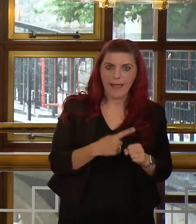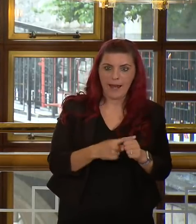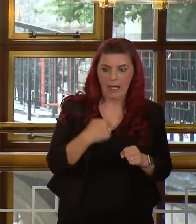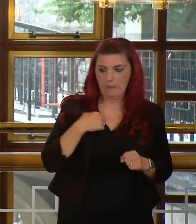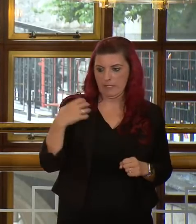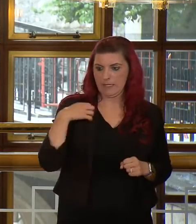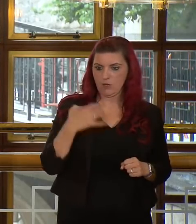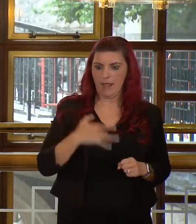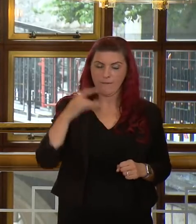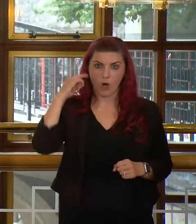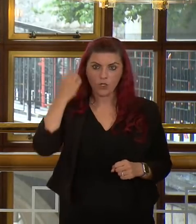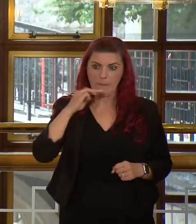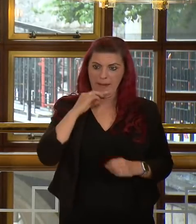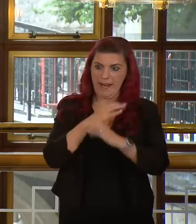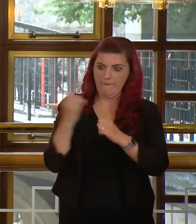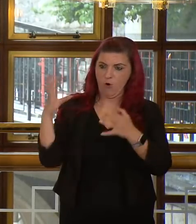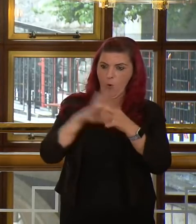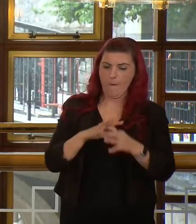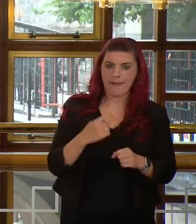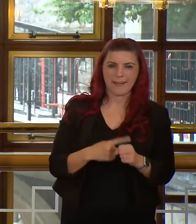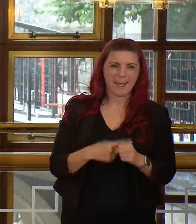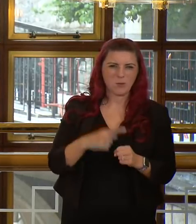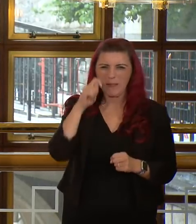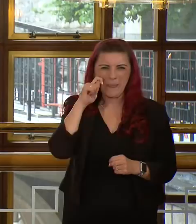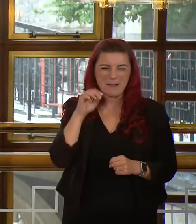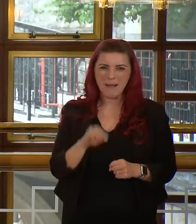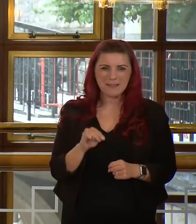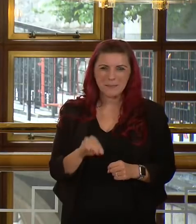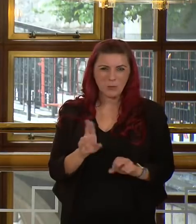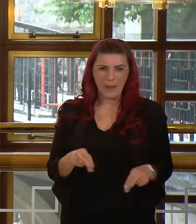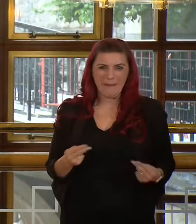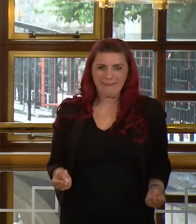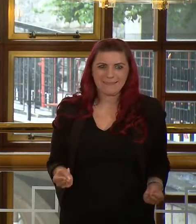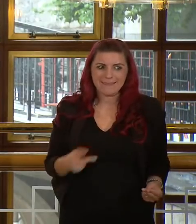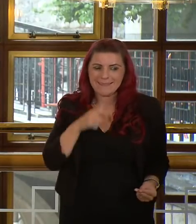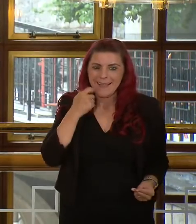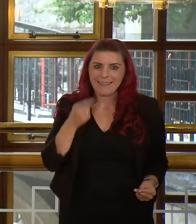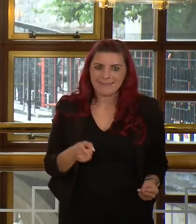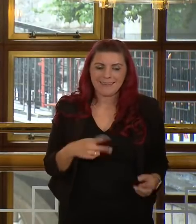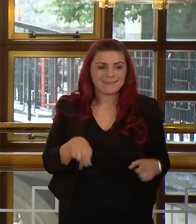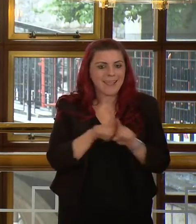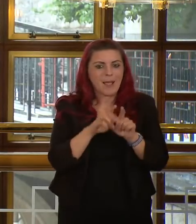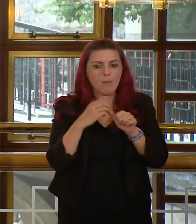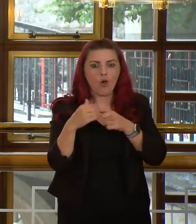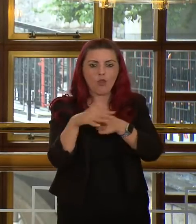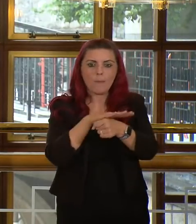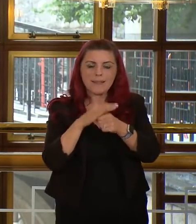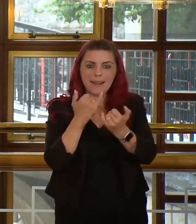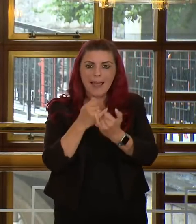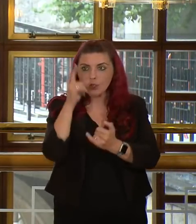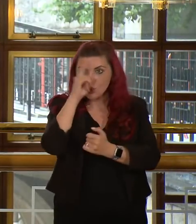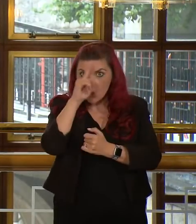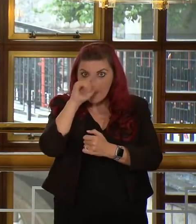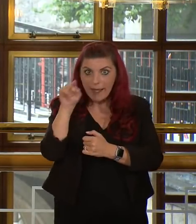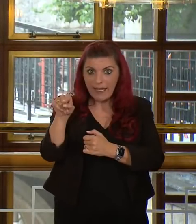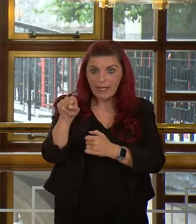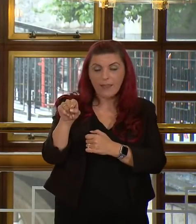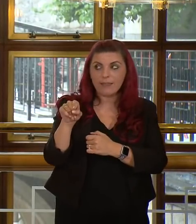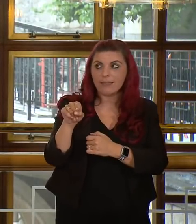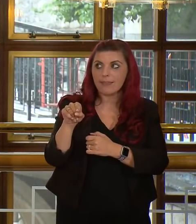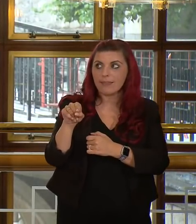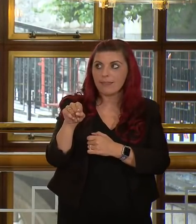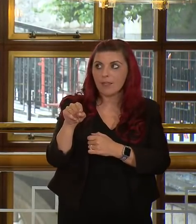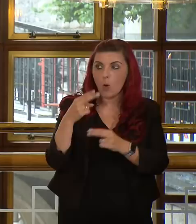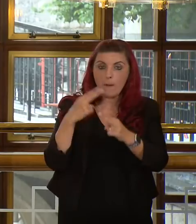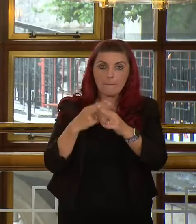in London would never be allowed to come home? I don't think that's practical. And then in other places, for example, like Germany, it turned out to be a